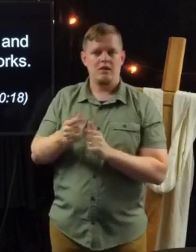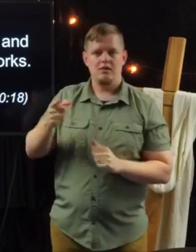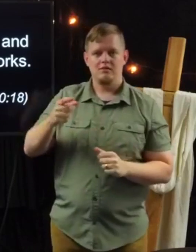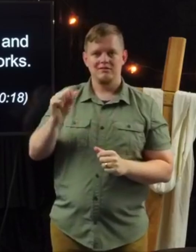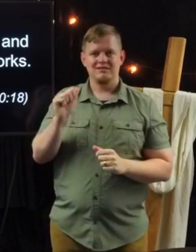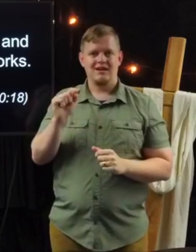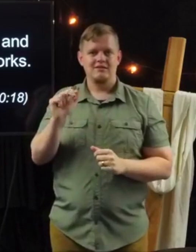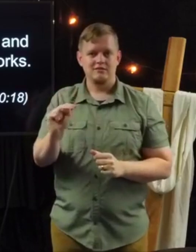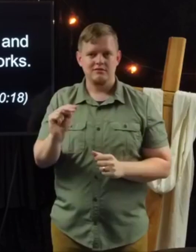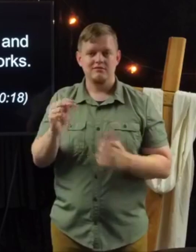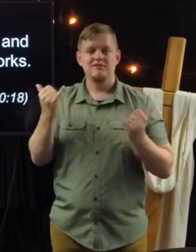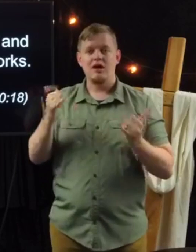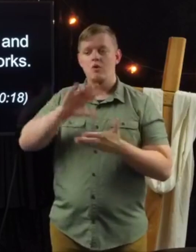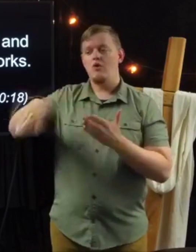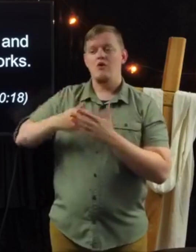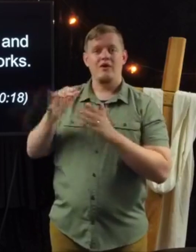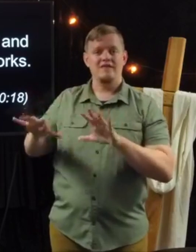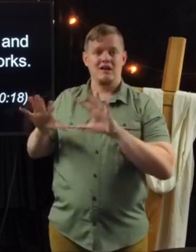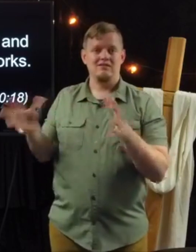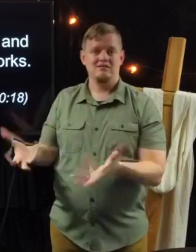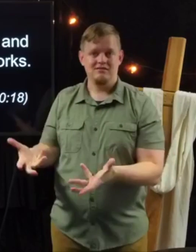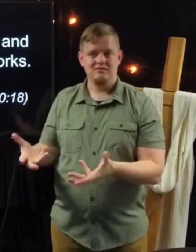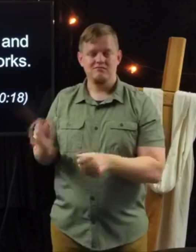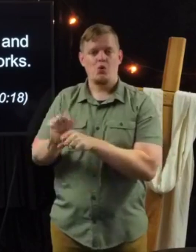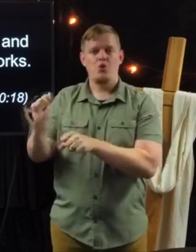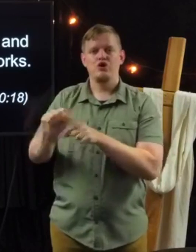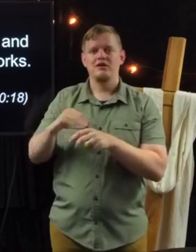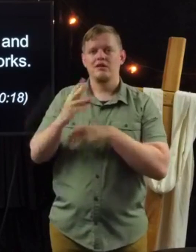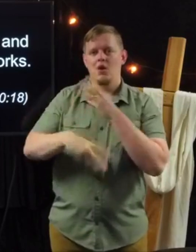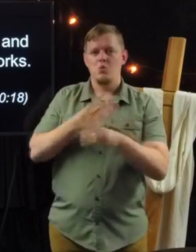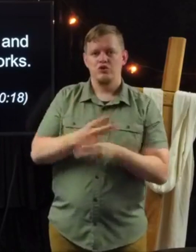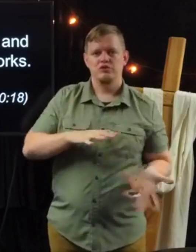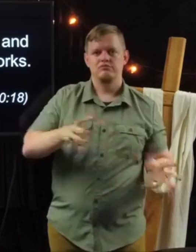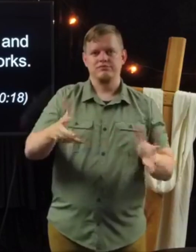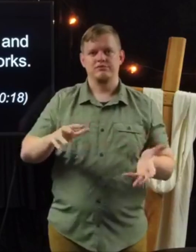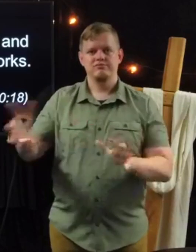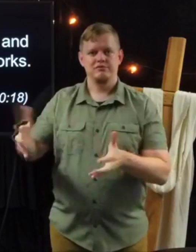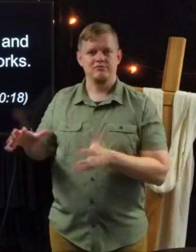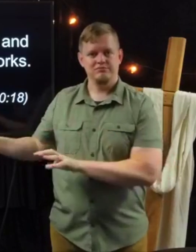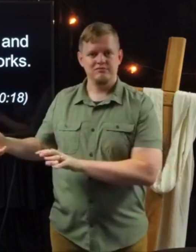him, followed Satan, and all of that company are working in the world to